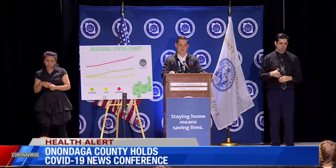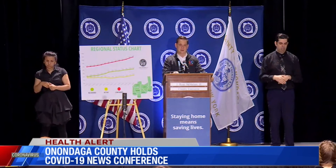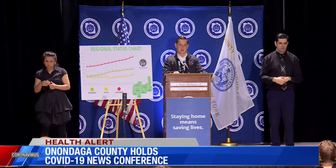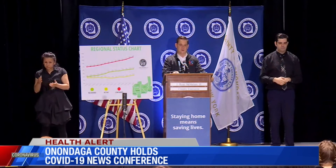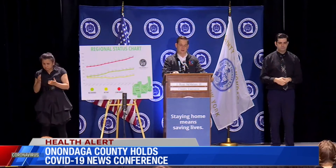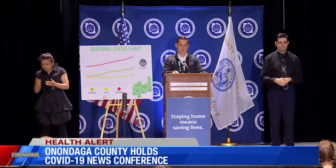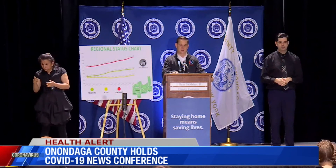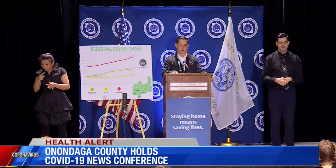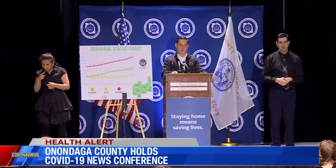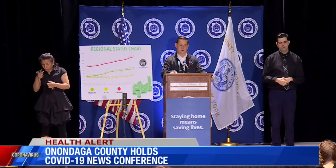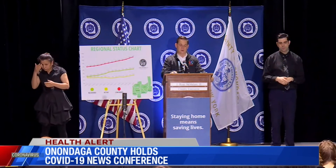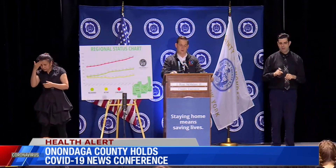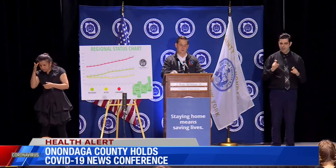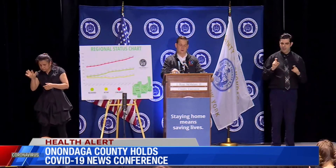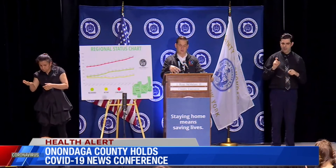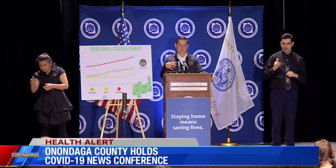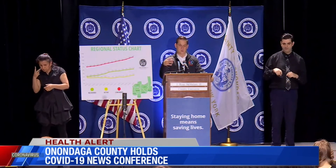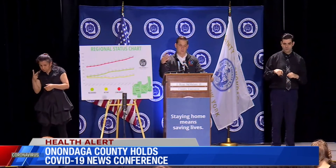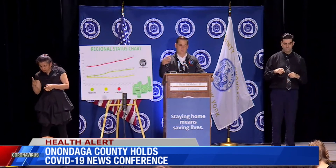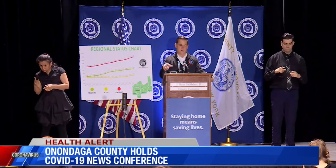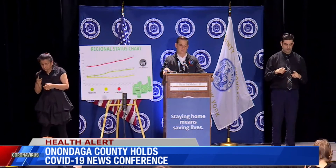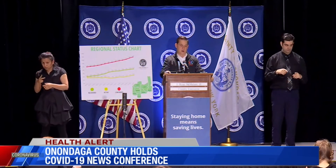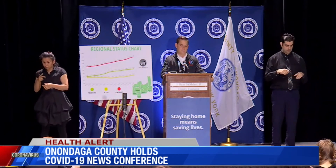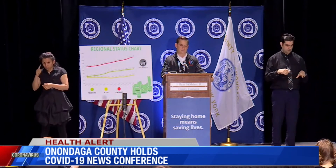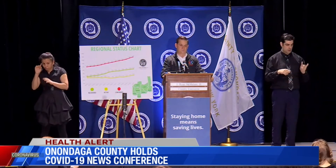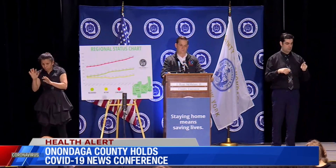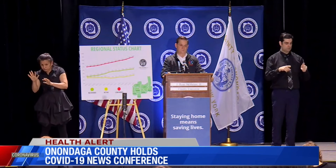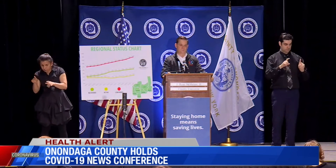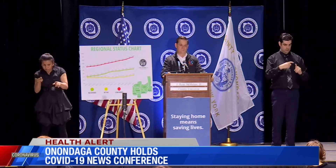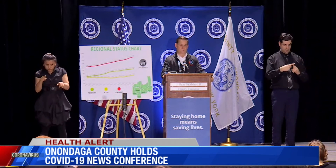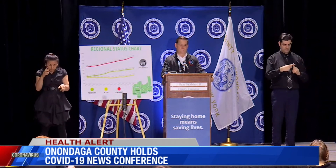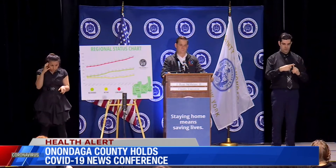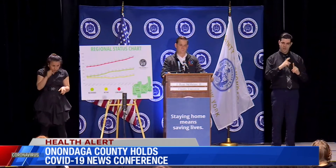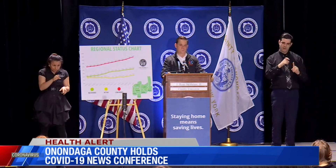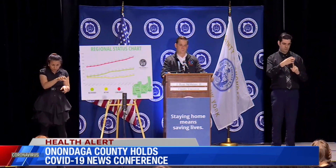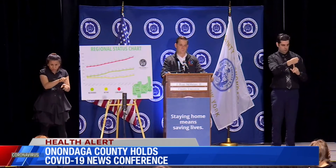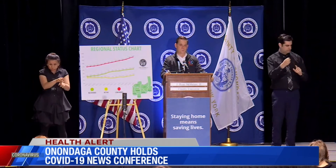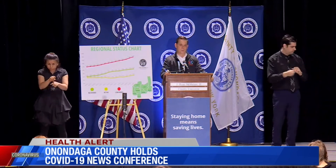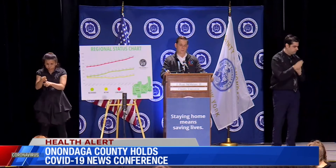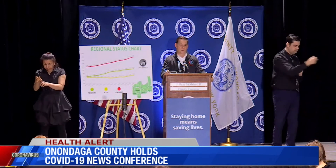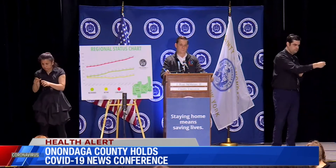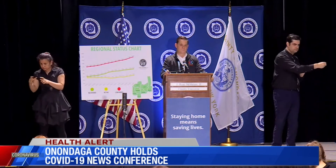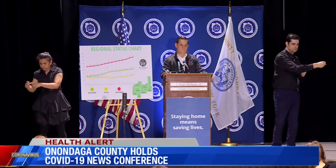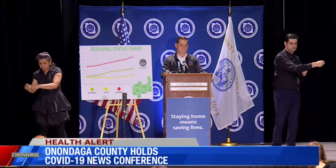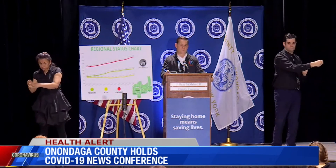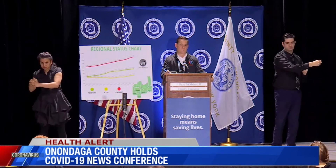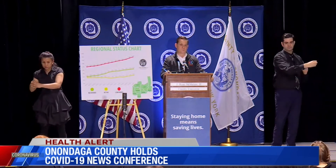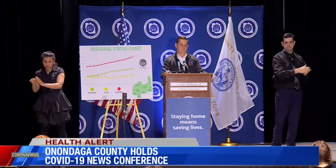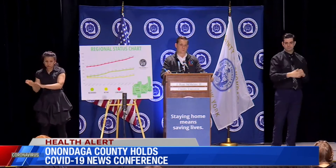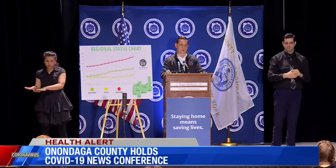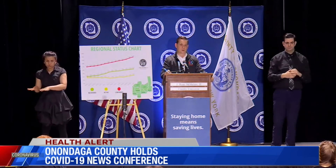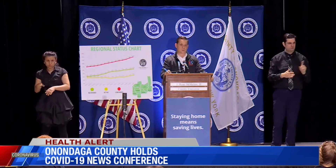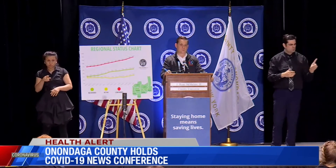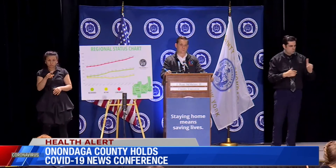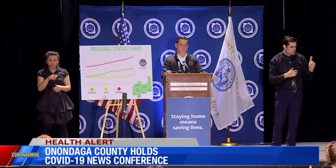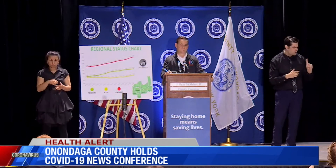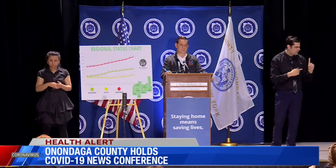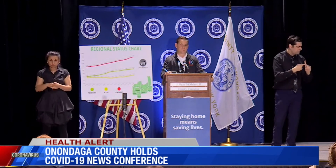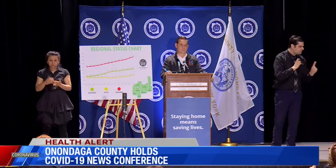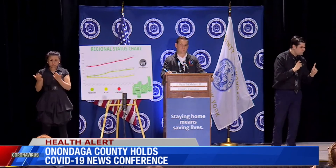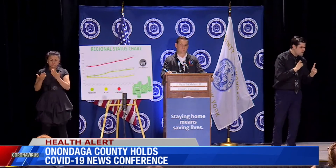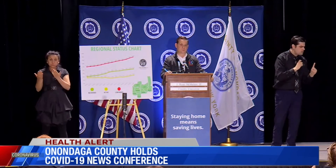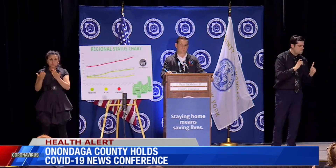we're boxing in the infectious ability to spread. Going back to the schools, now that they are closed the rest of the year, how does